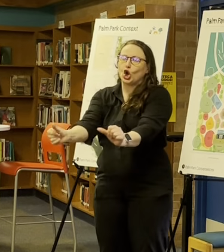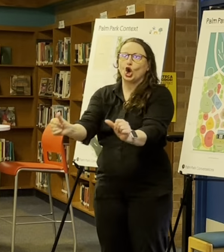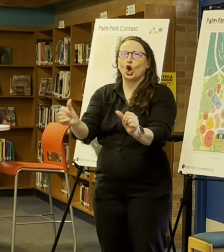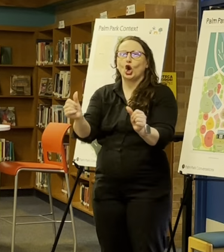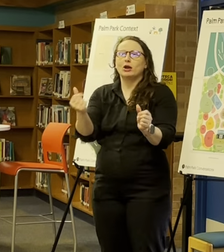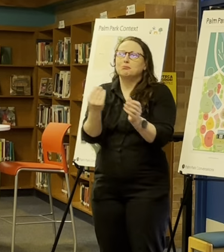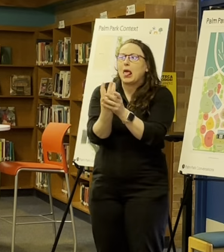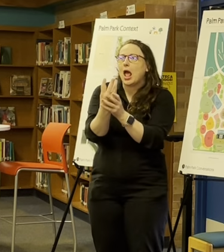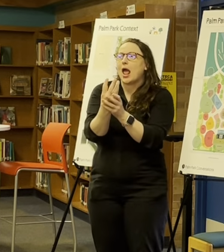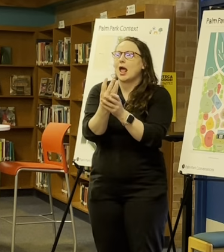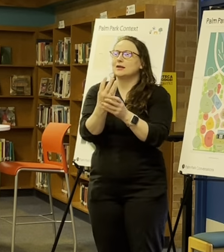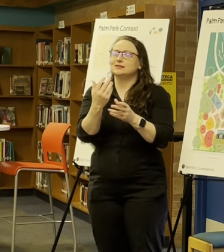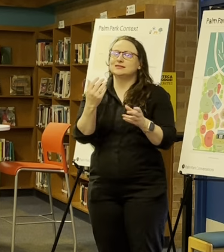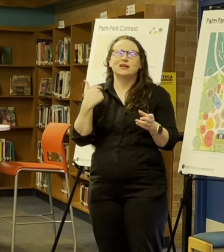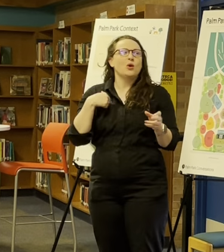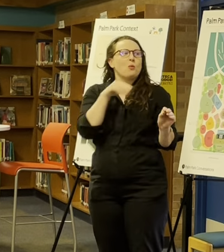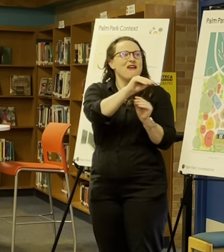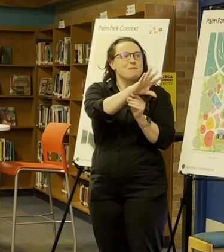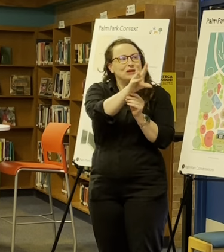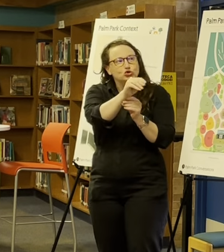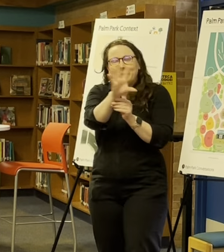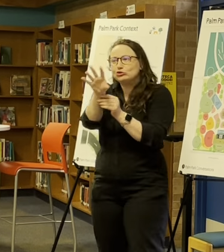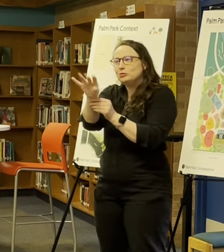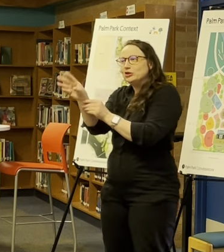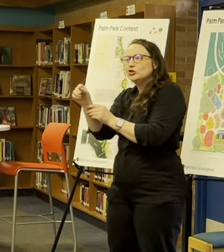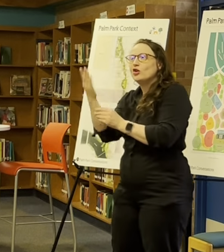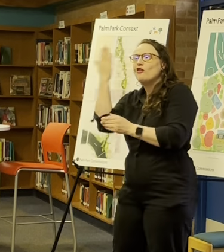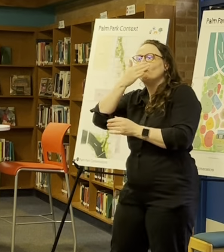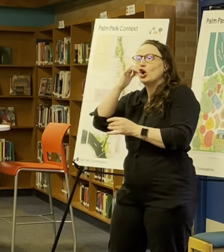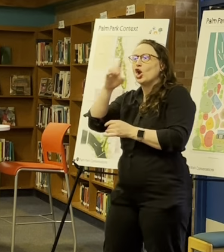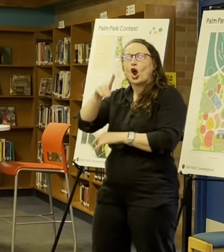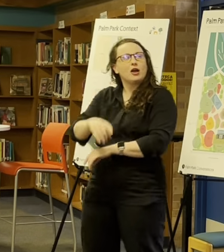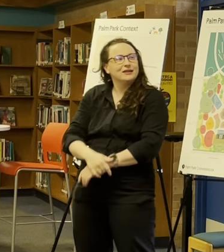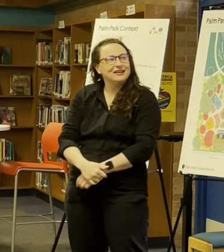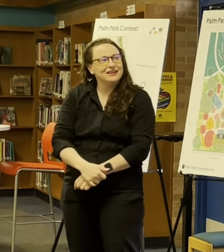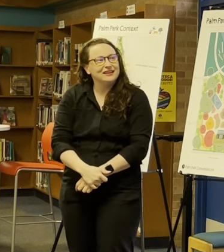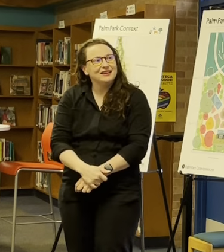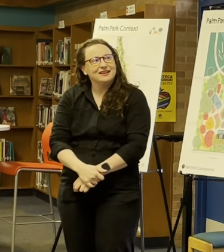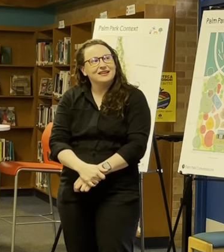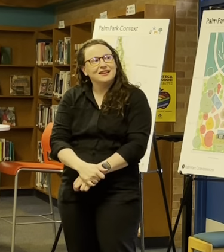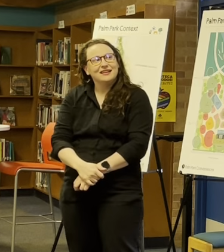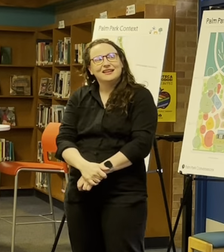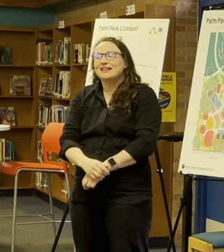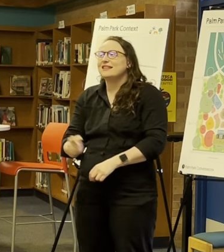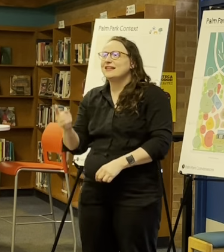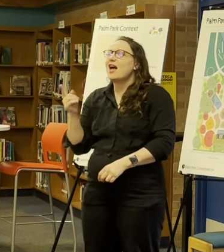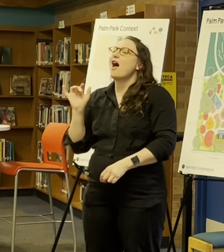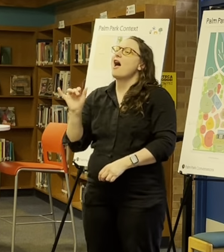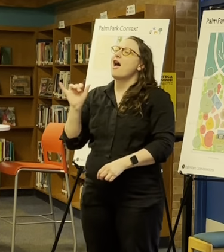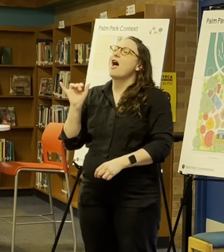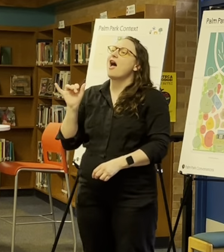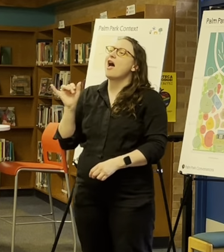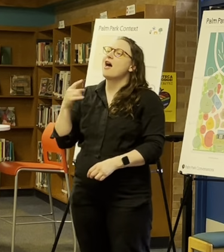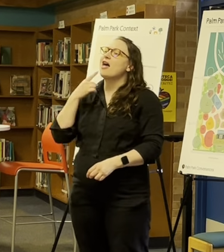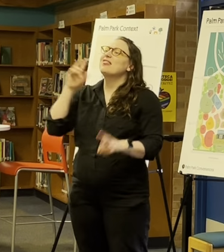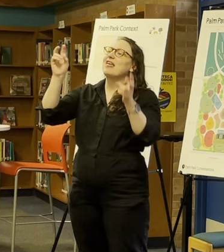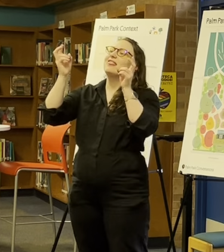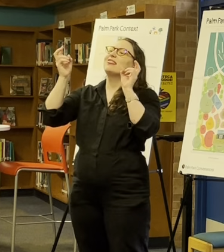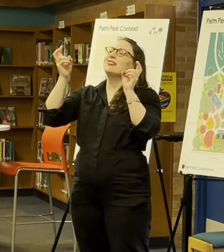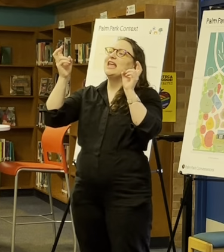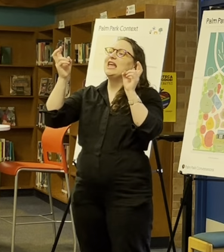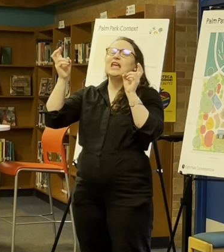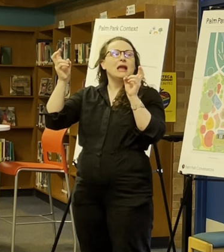yards. And we've taken photos of them, and we just thought this theme of tell a story of the neighborhood could be partially